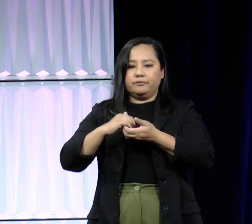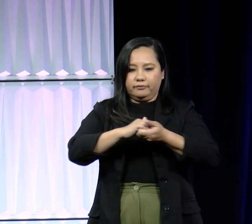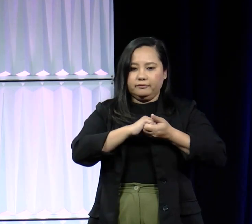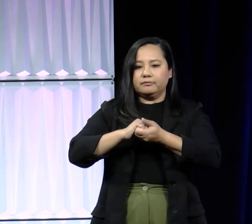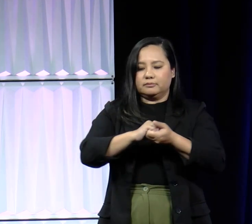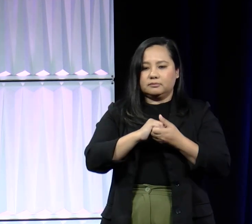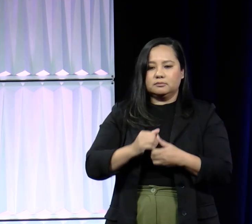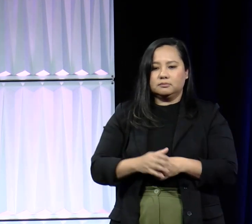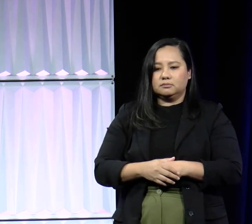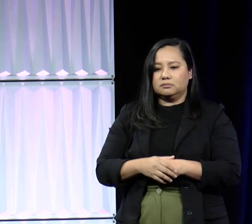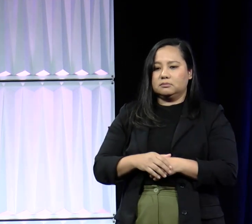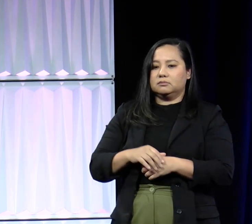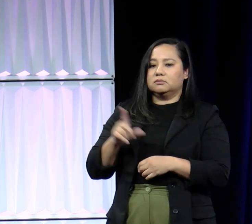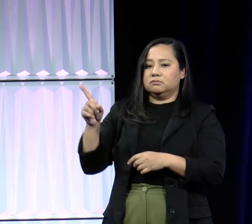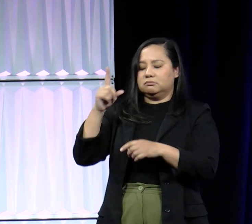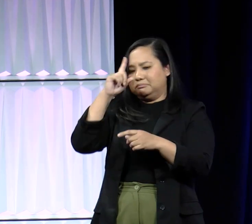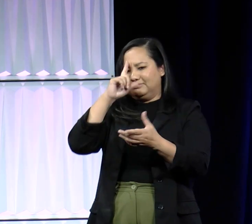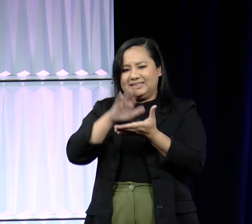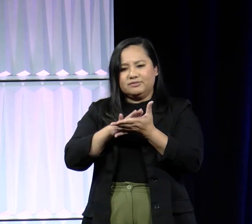with unraveling